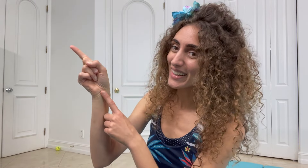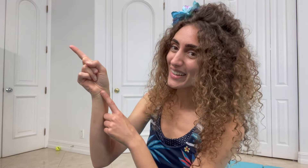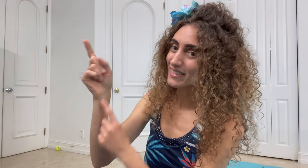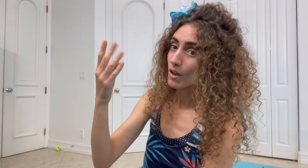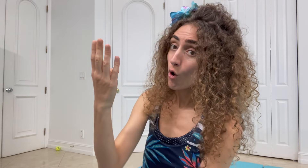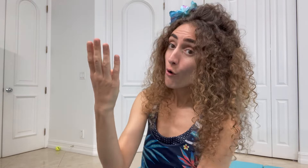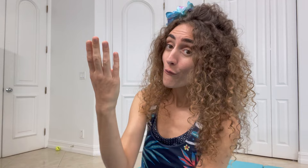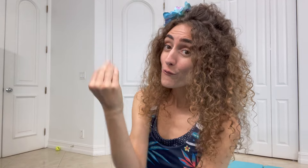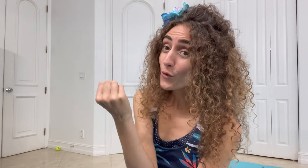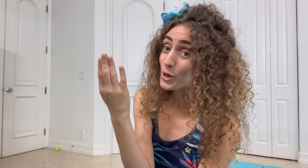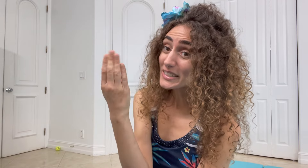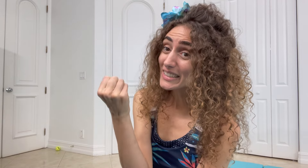13 minutes.